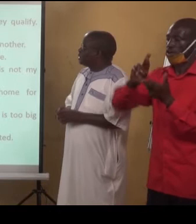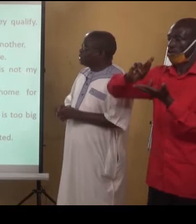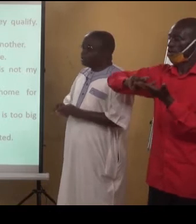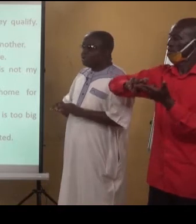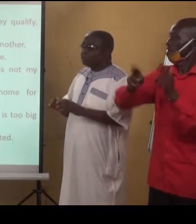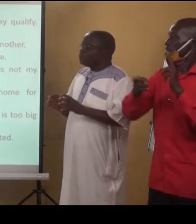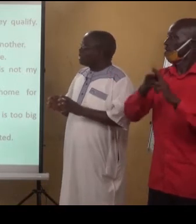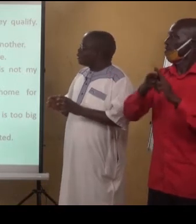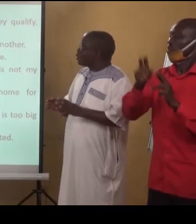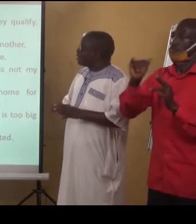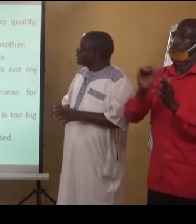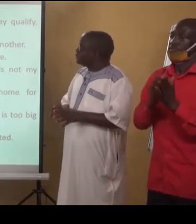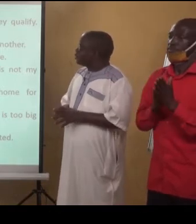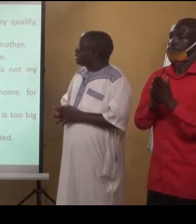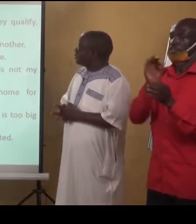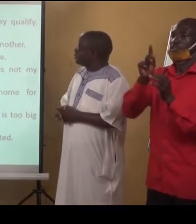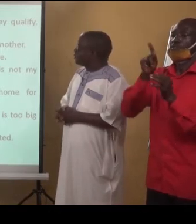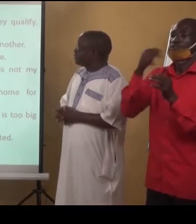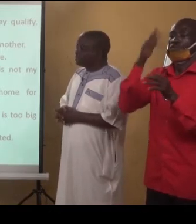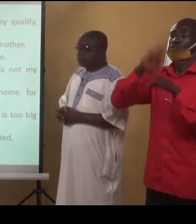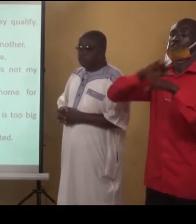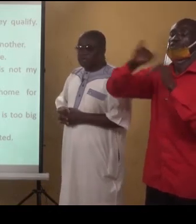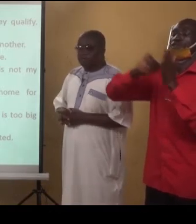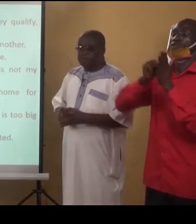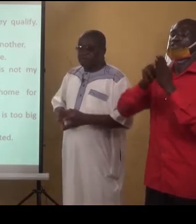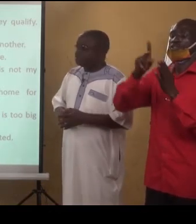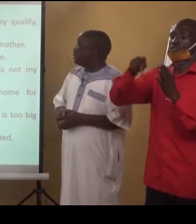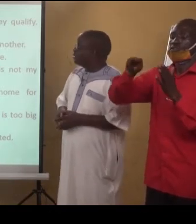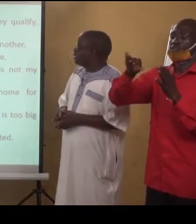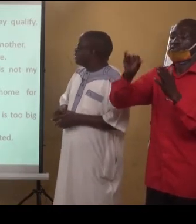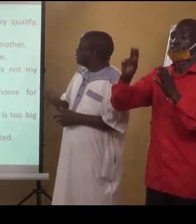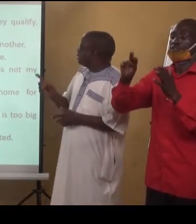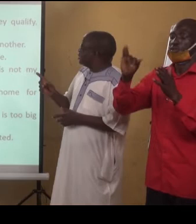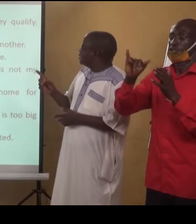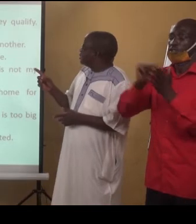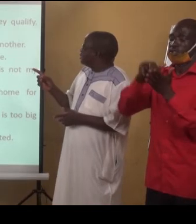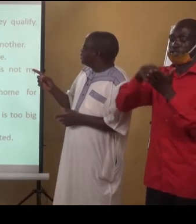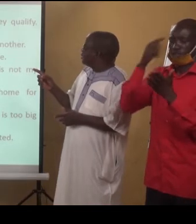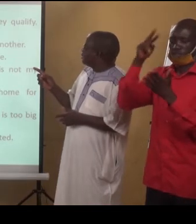Now, if you look at all these pronouns we have mentioned,